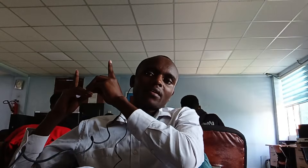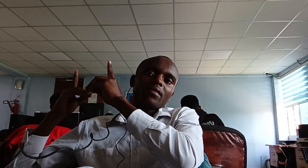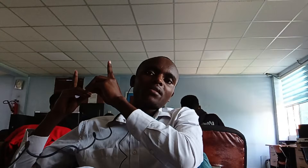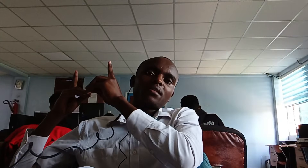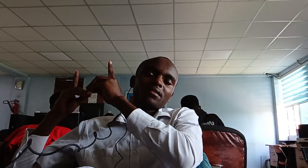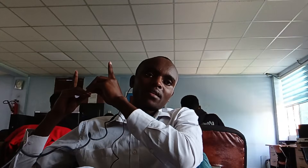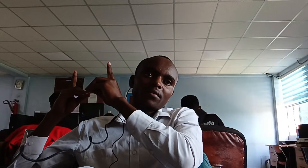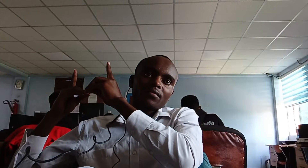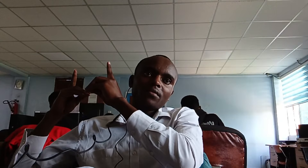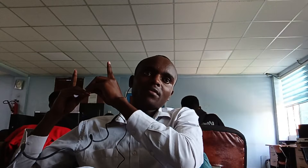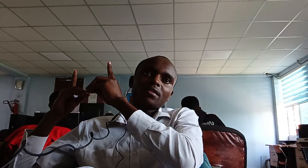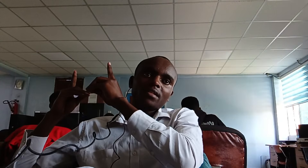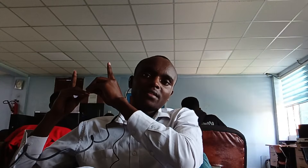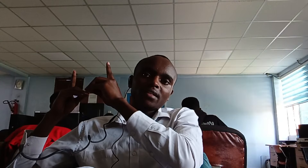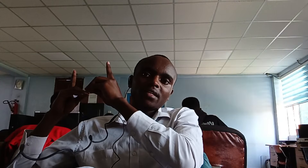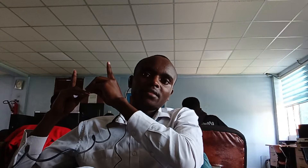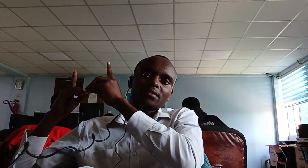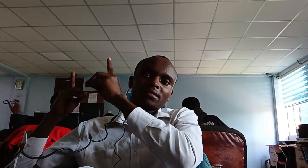That's the sign for descendants.